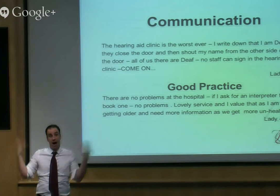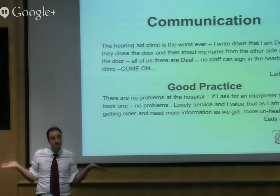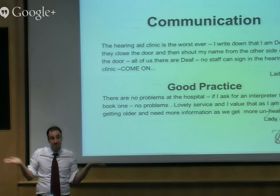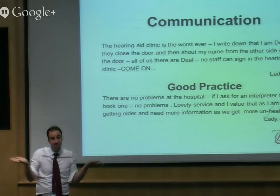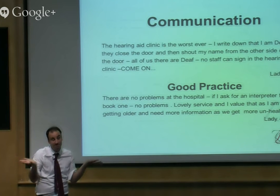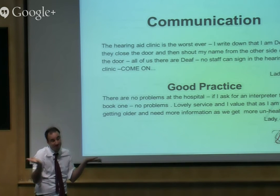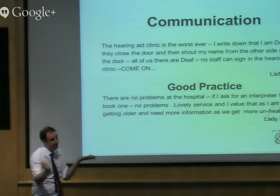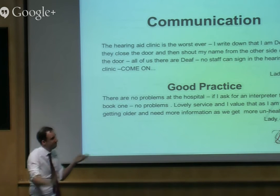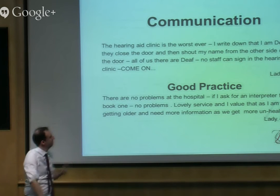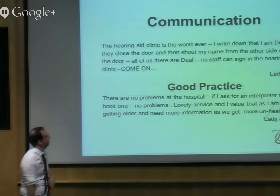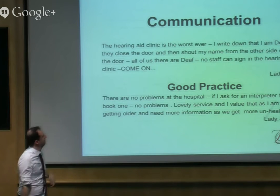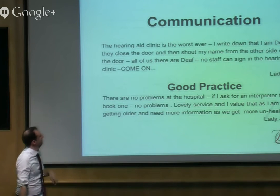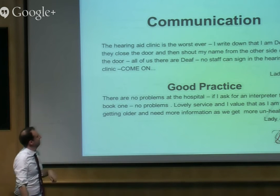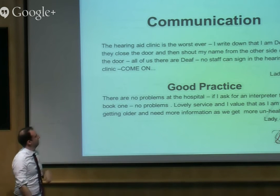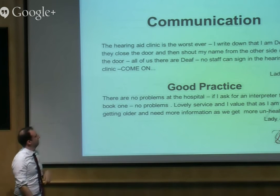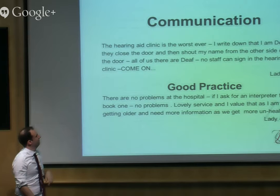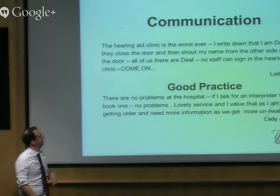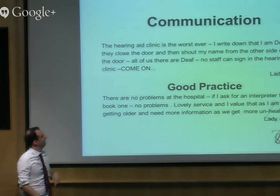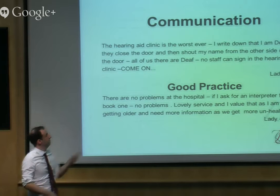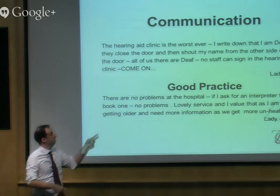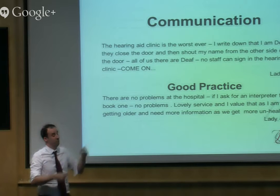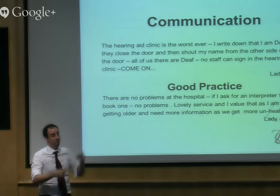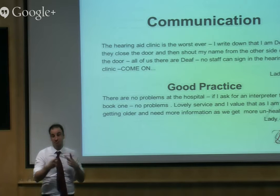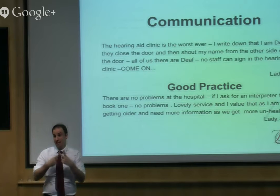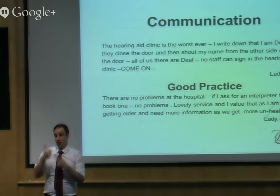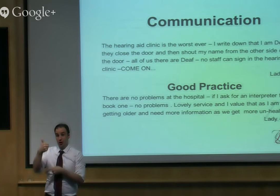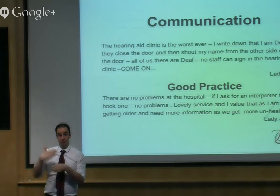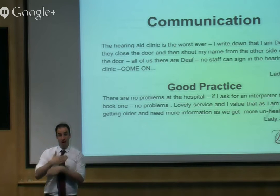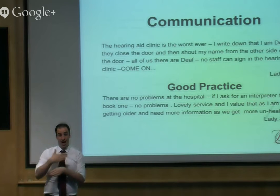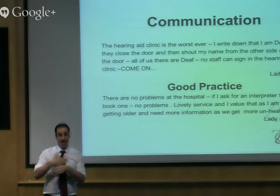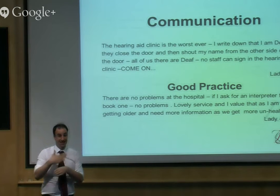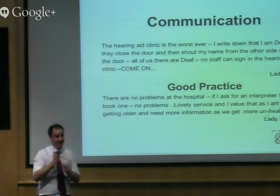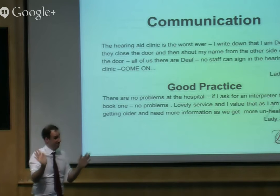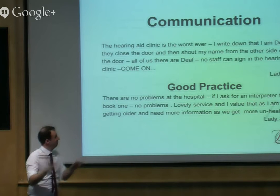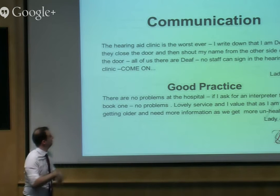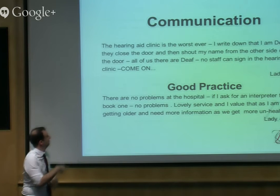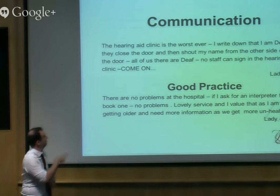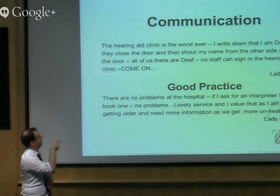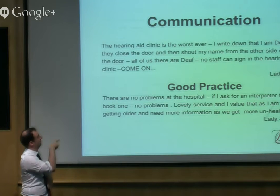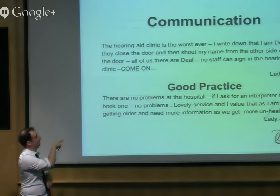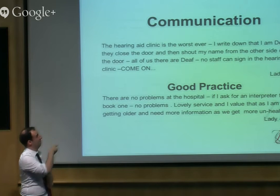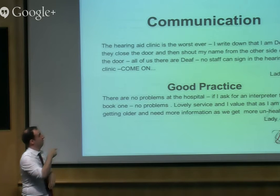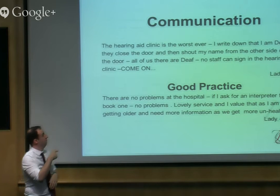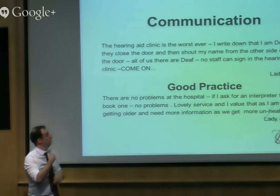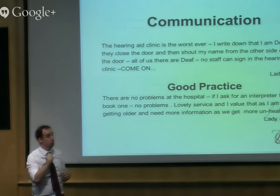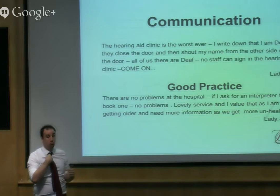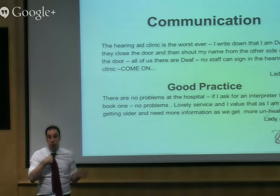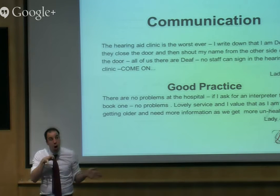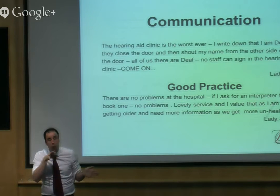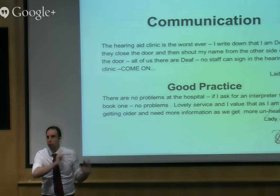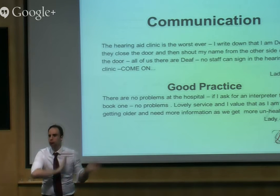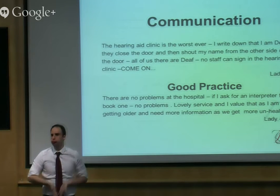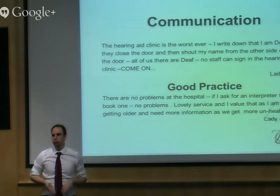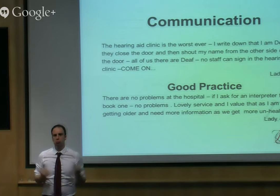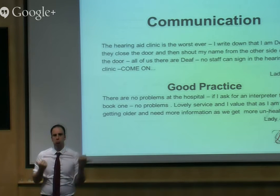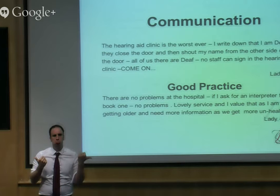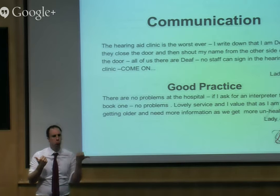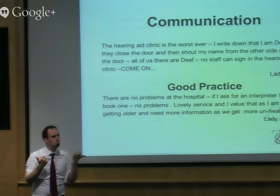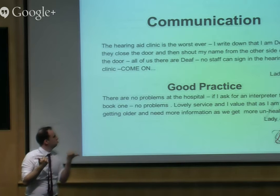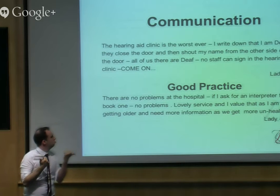is a hearing aid clinic. They know this person is profoundly deaf. Now, good practice. We had another person, a lady